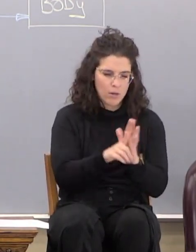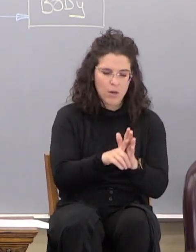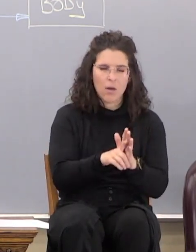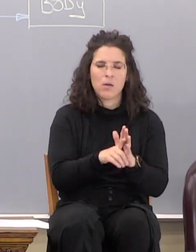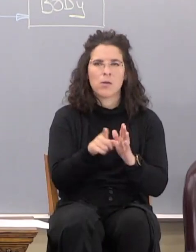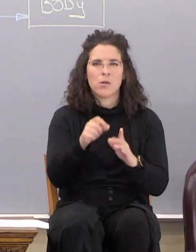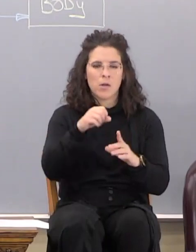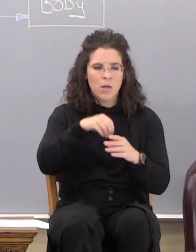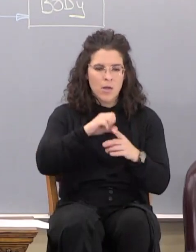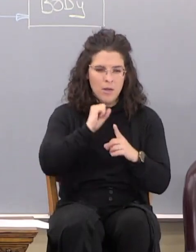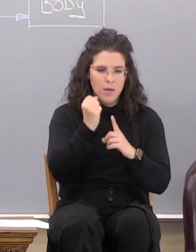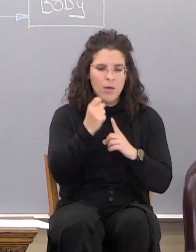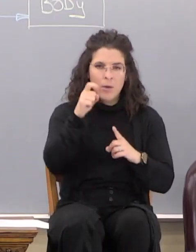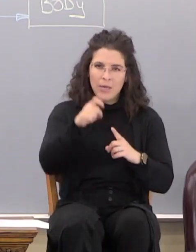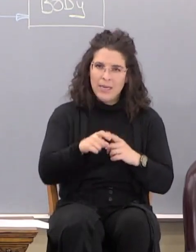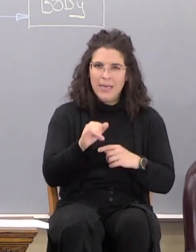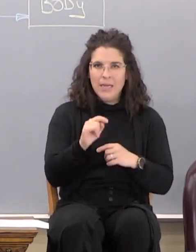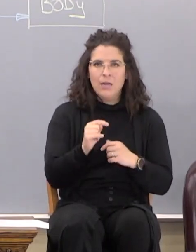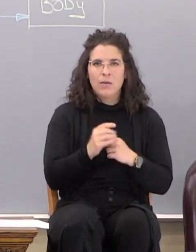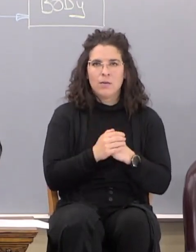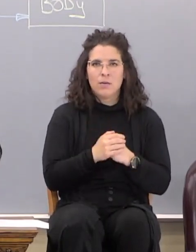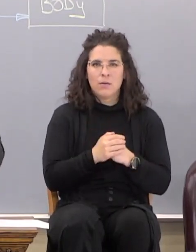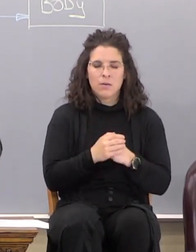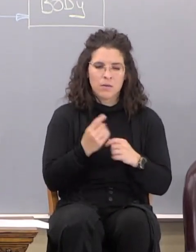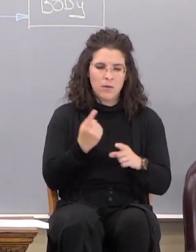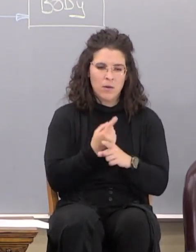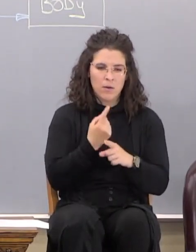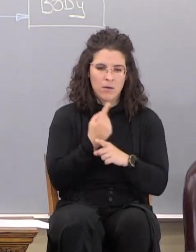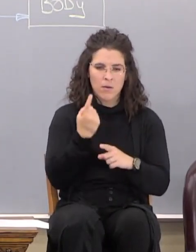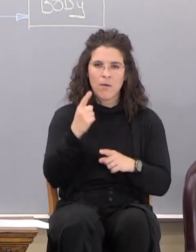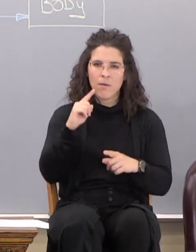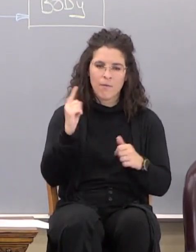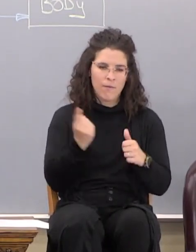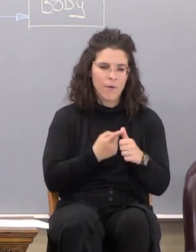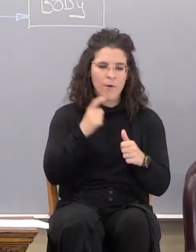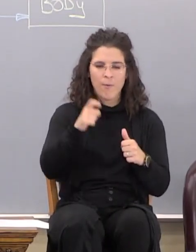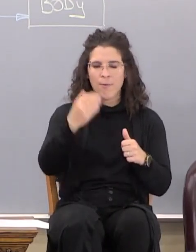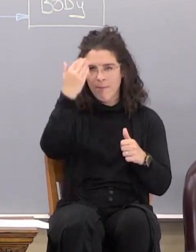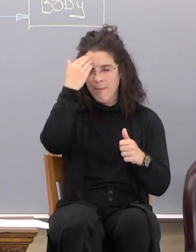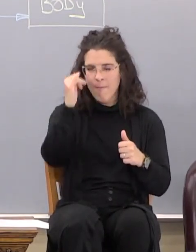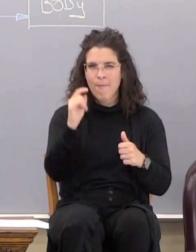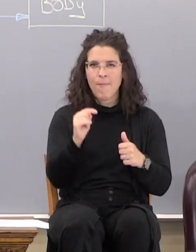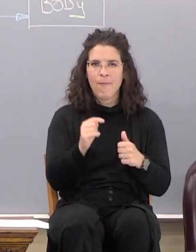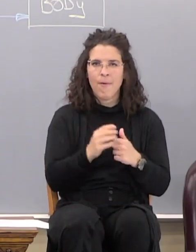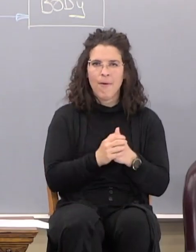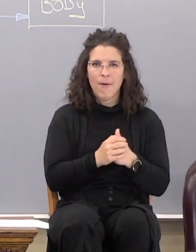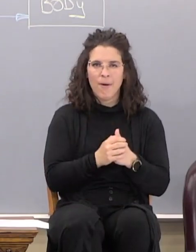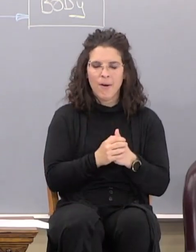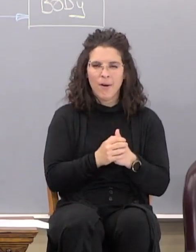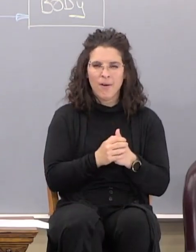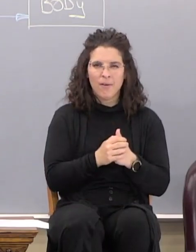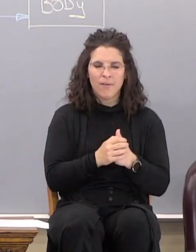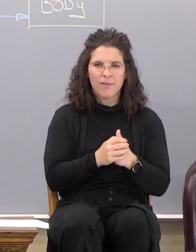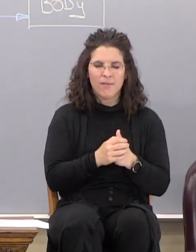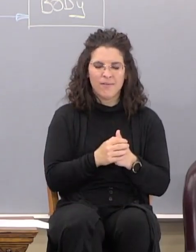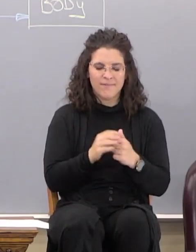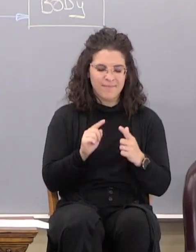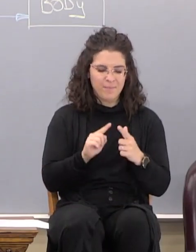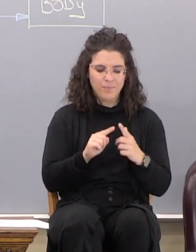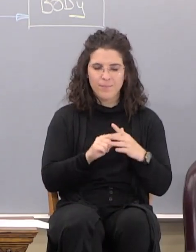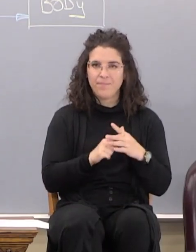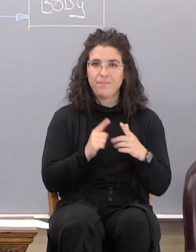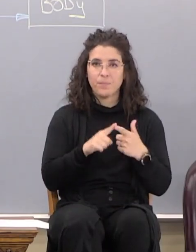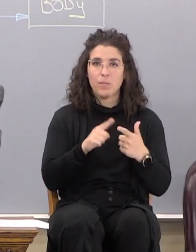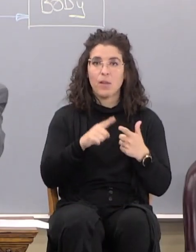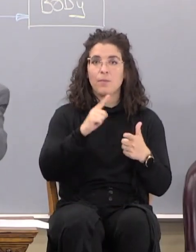you're in a situation where you need it. To appropriate something, first you need to know it. See, so he starts at knowing it.